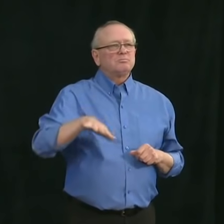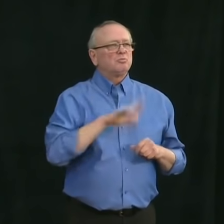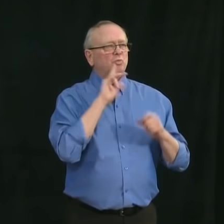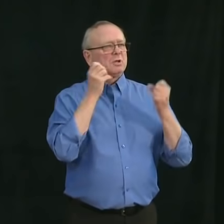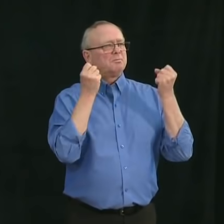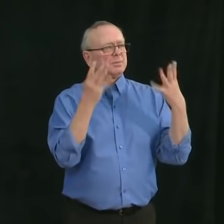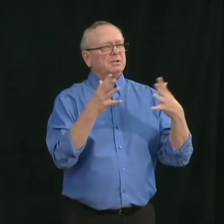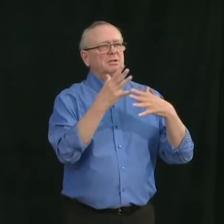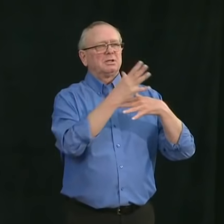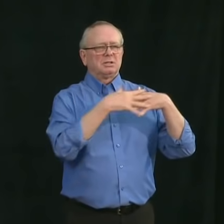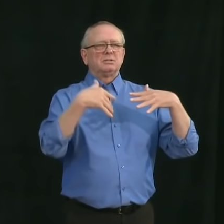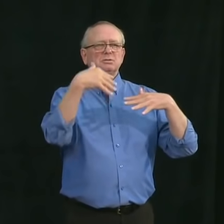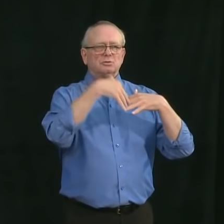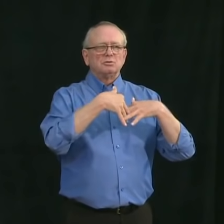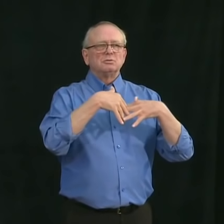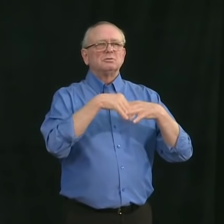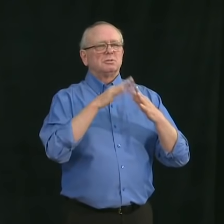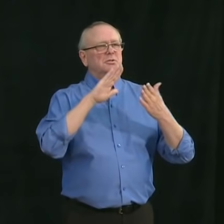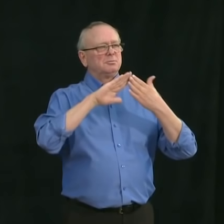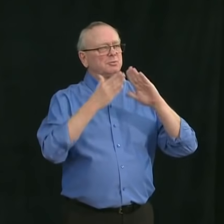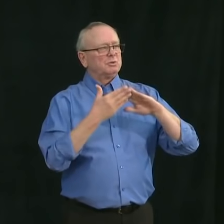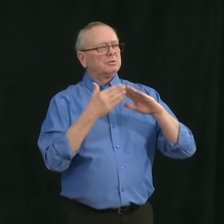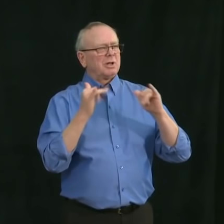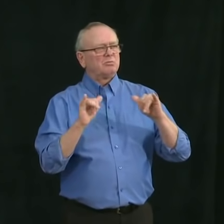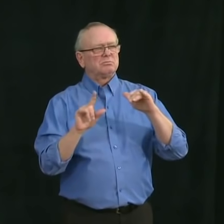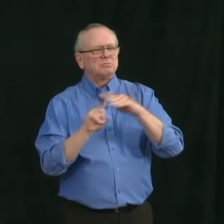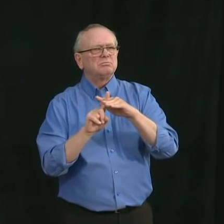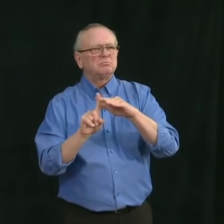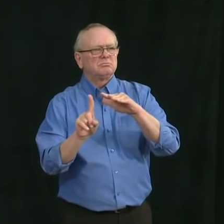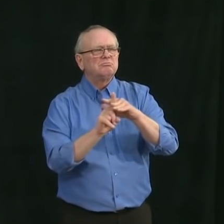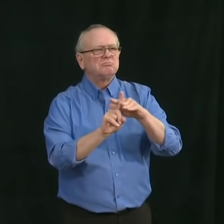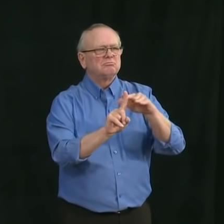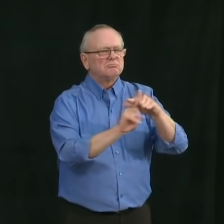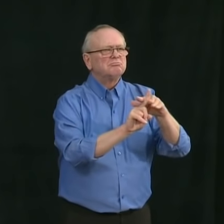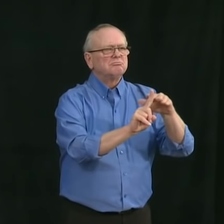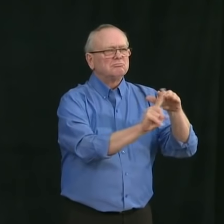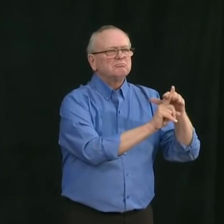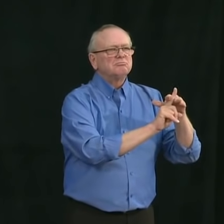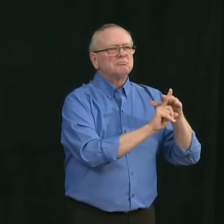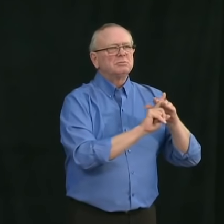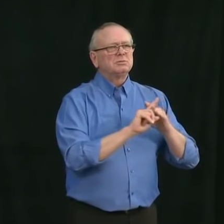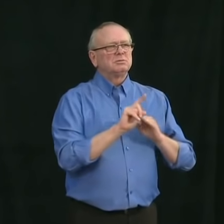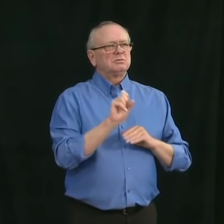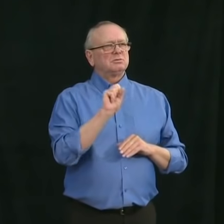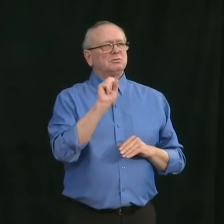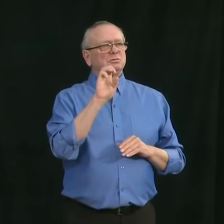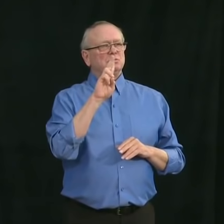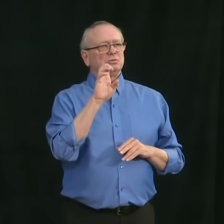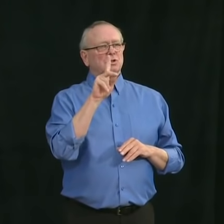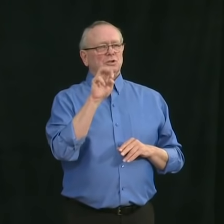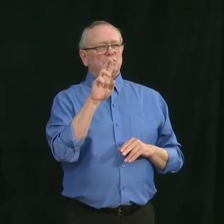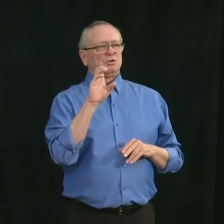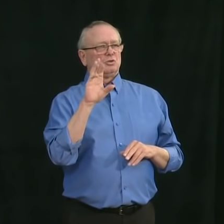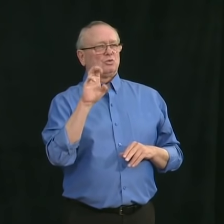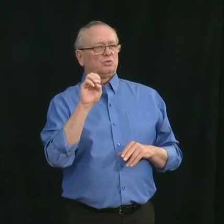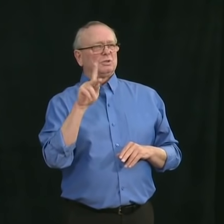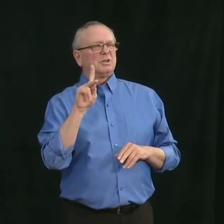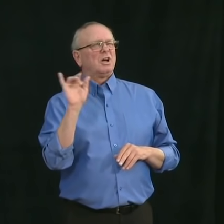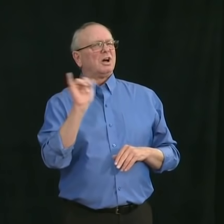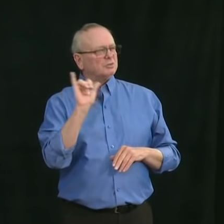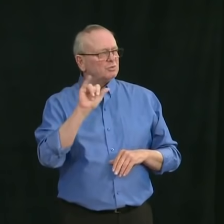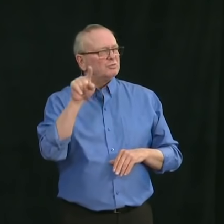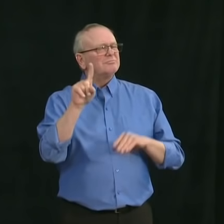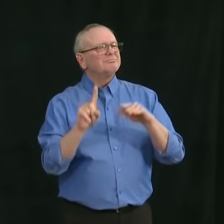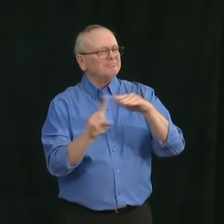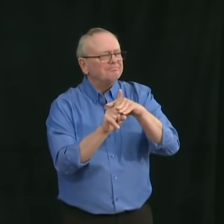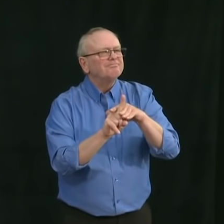well. Bears Paw First Nation is part of a larger organization called the Stoney Nakoda Tribal Administration, which has a